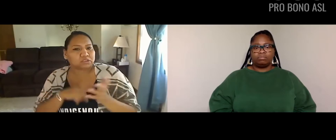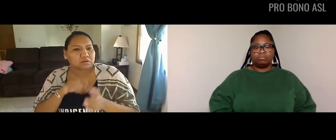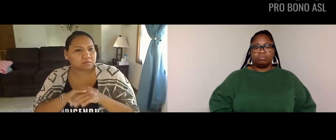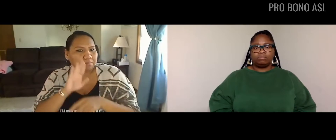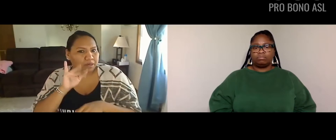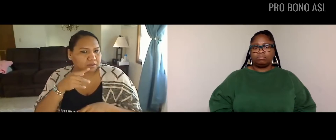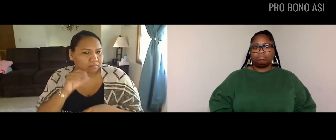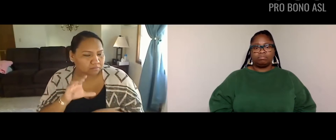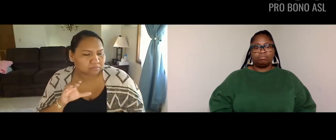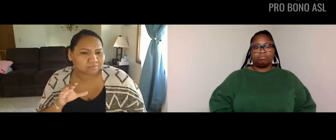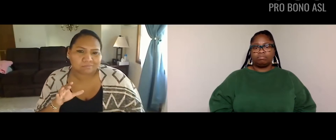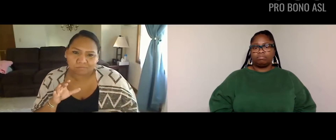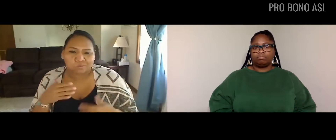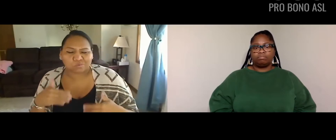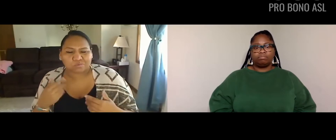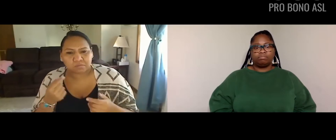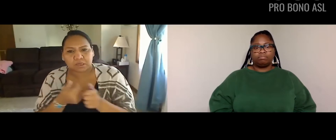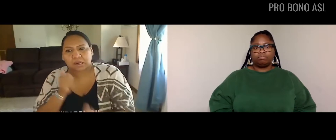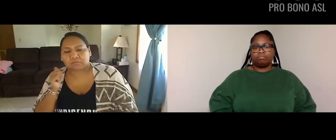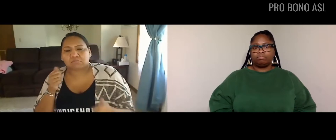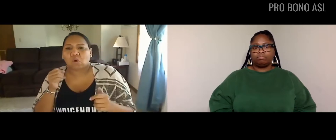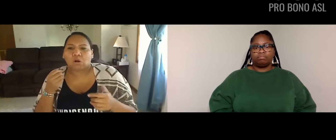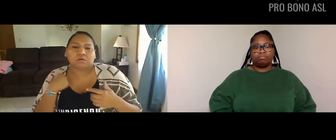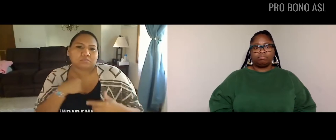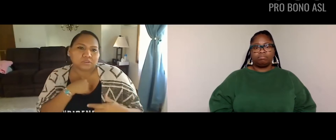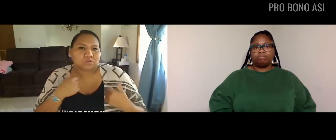people who represent BIPOC people.